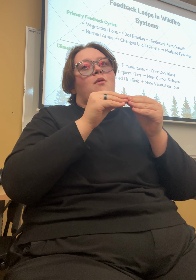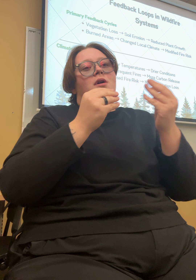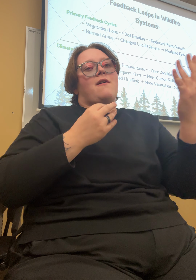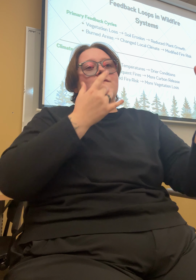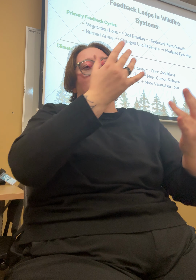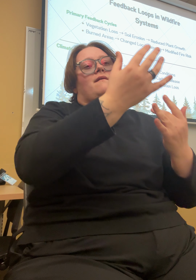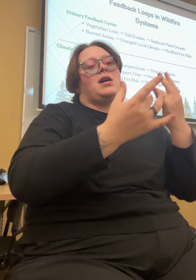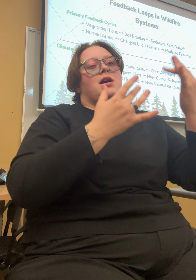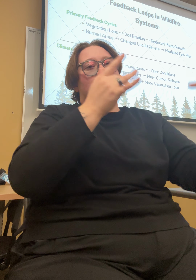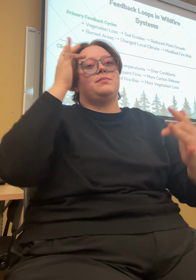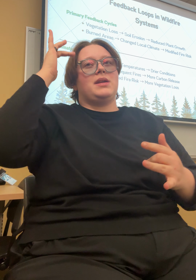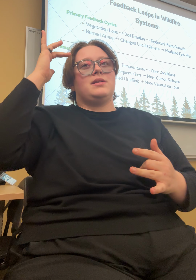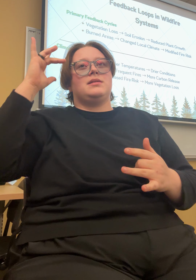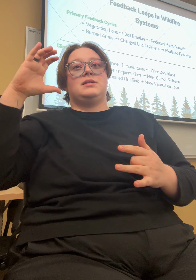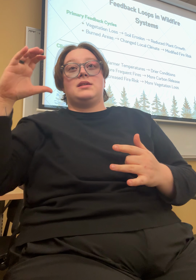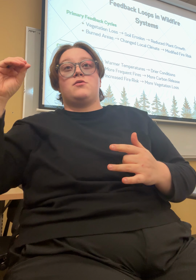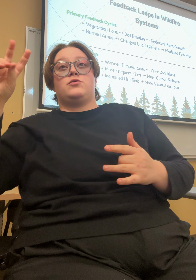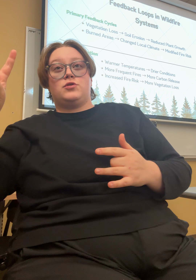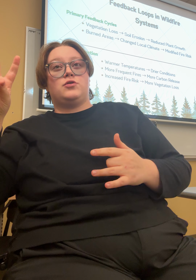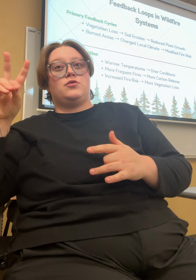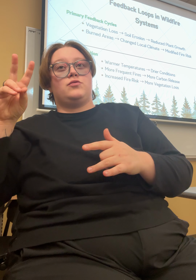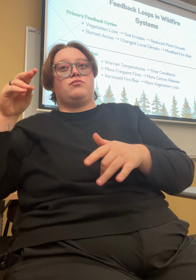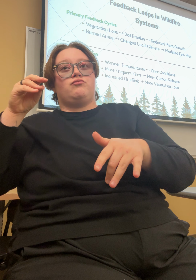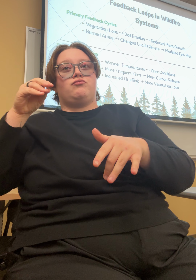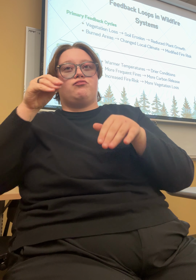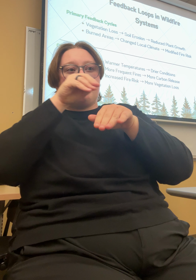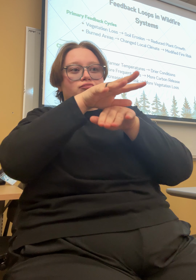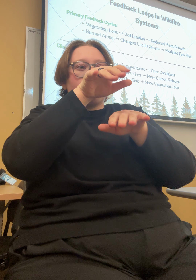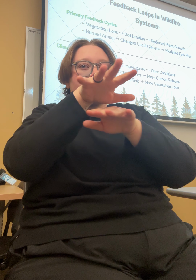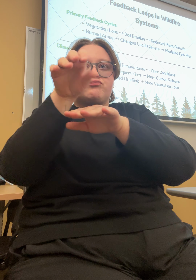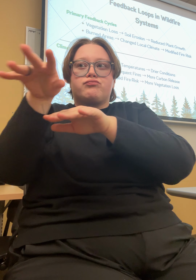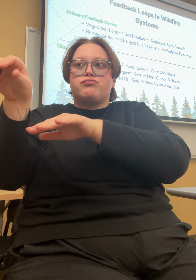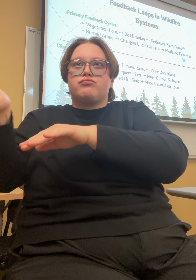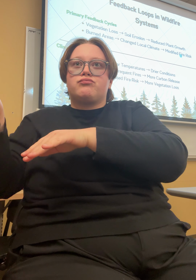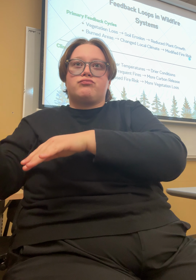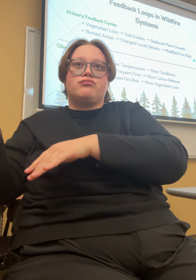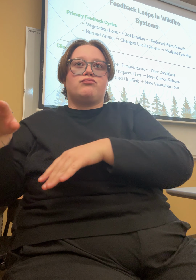And then increased fire risk means more vegetation loss.